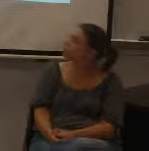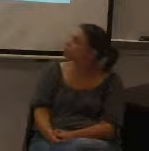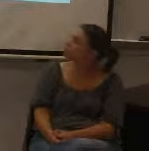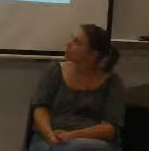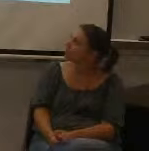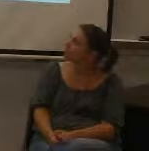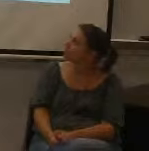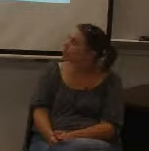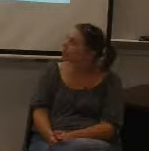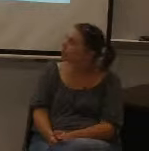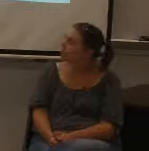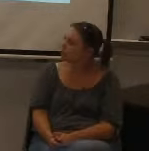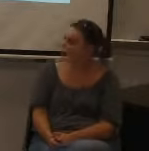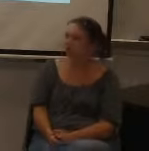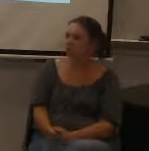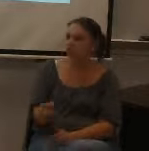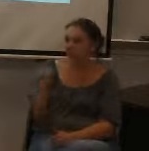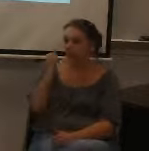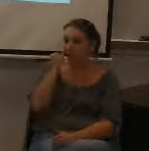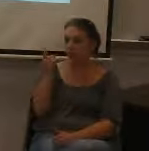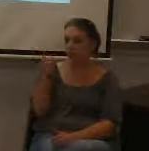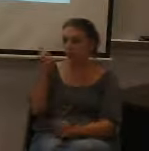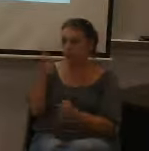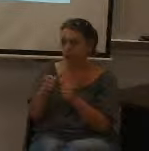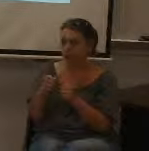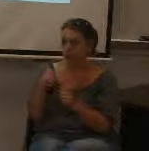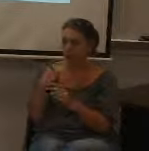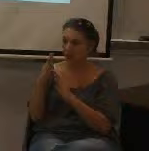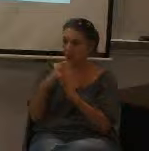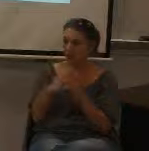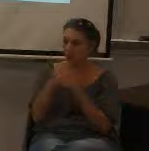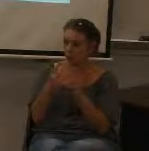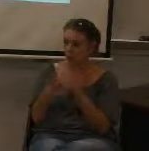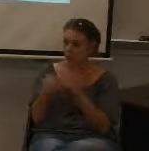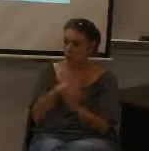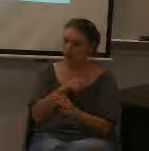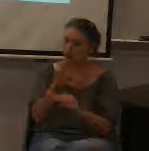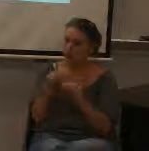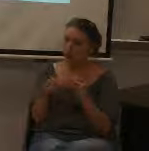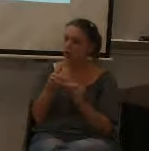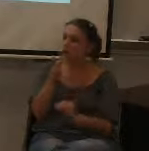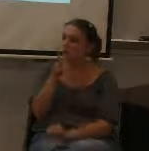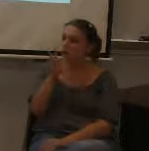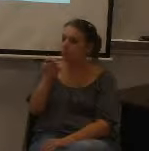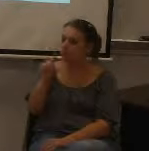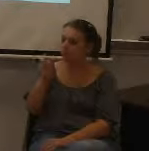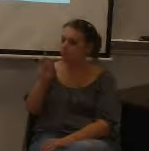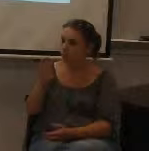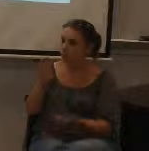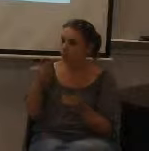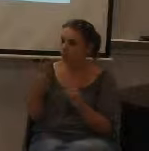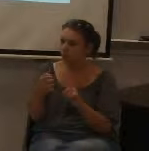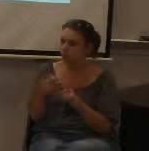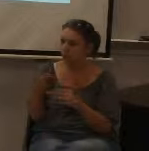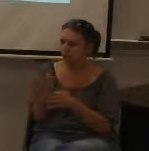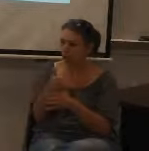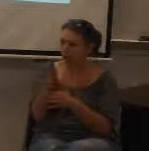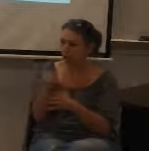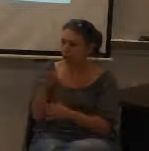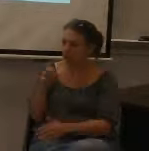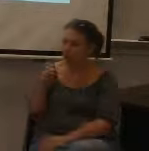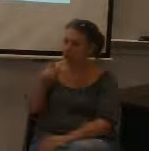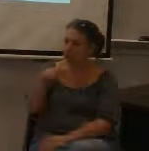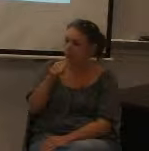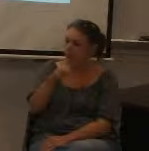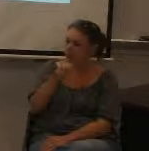So, if you remember, we had a graph where we were talking about water flow versus the range of spatial and temporal